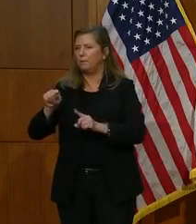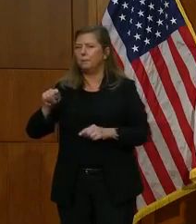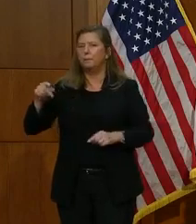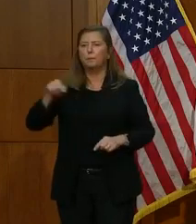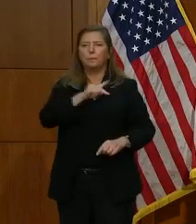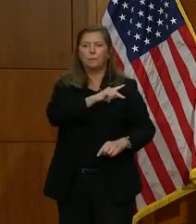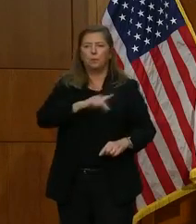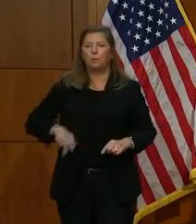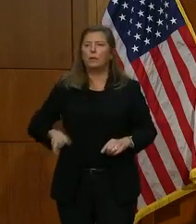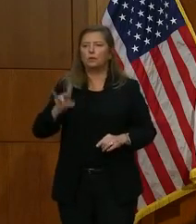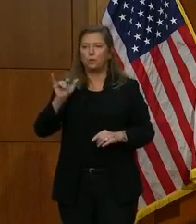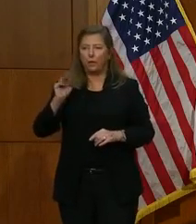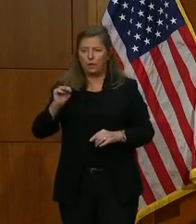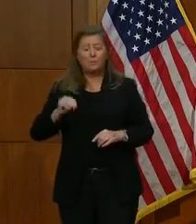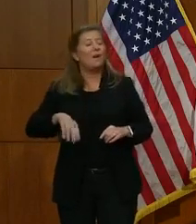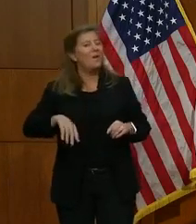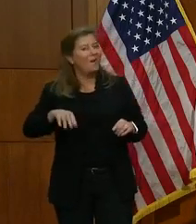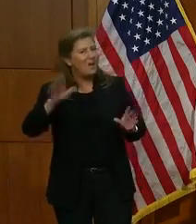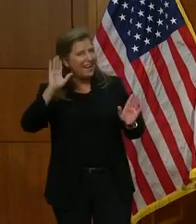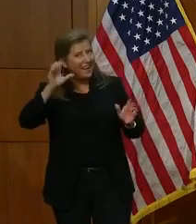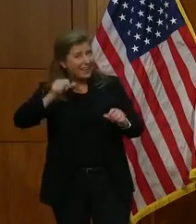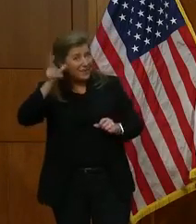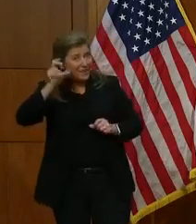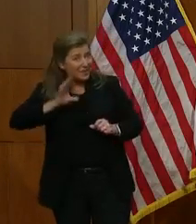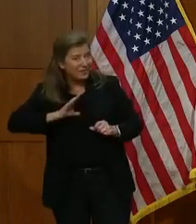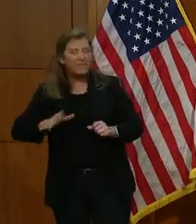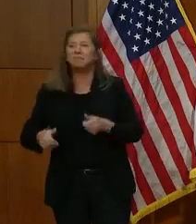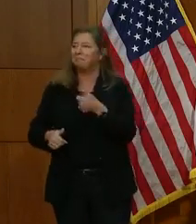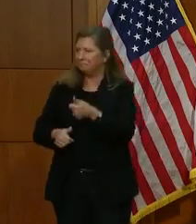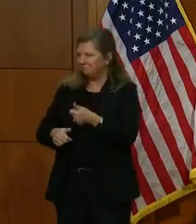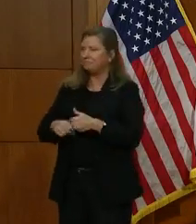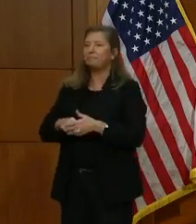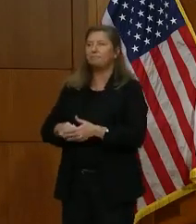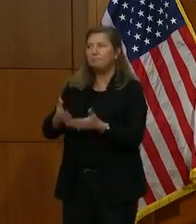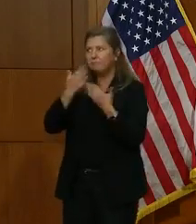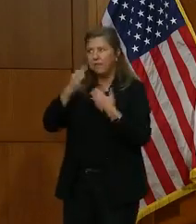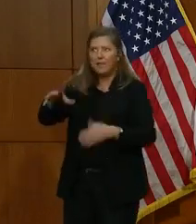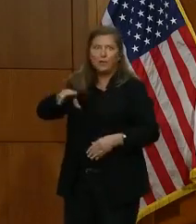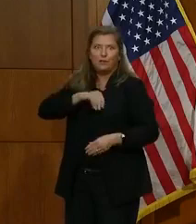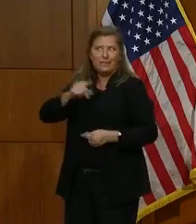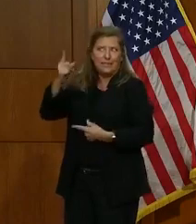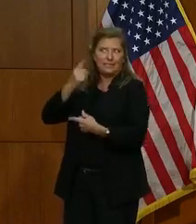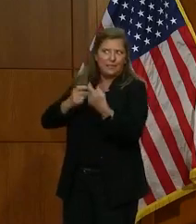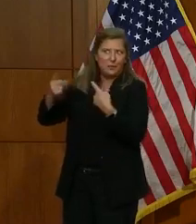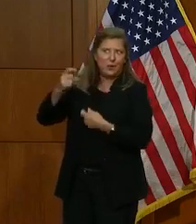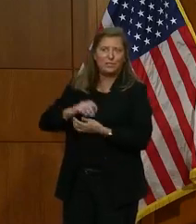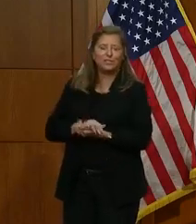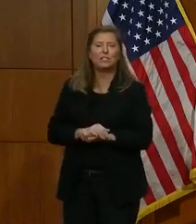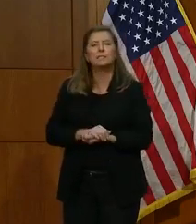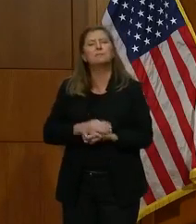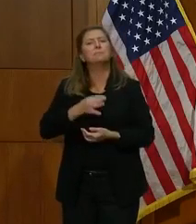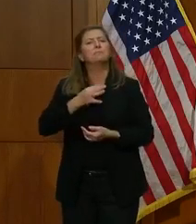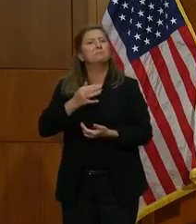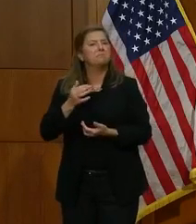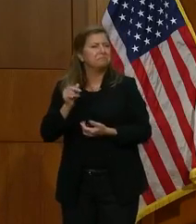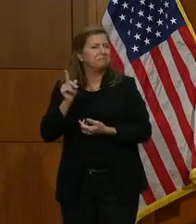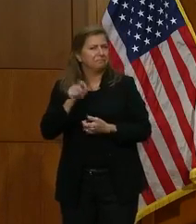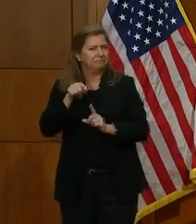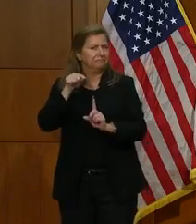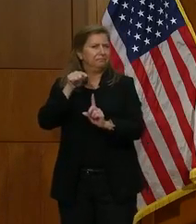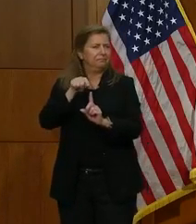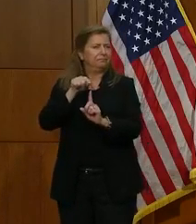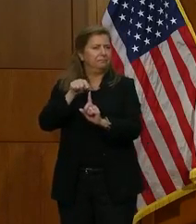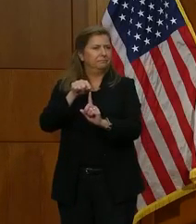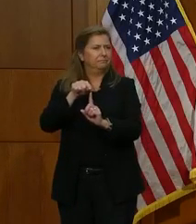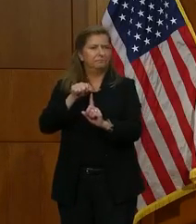Hi, can you hear me? Yes. Yep. Hello. Thank you so much for taking questions. I had a question in particular